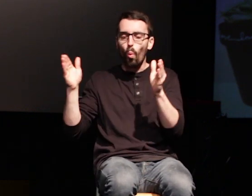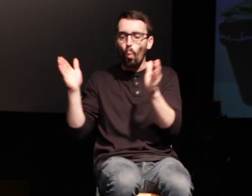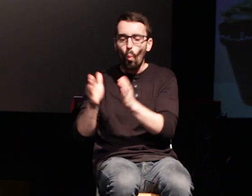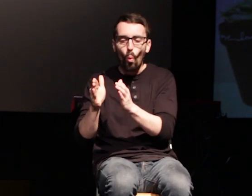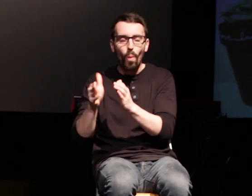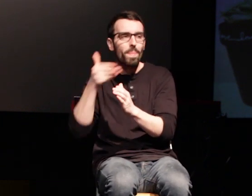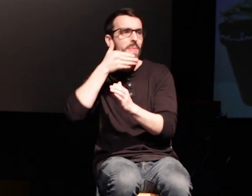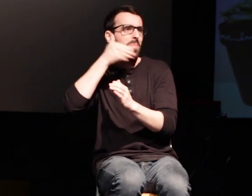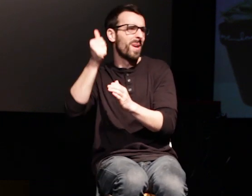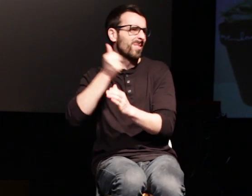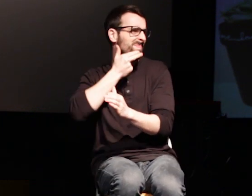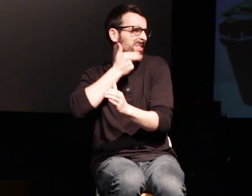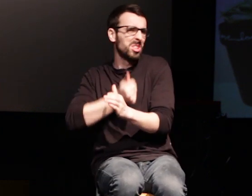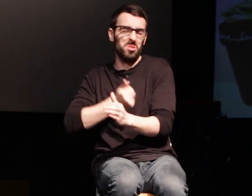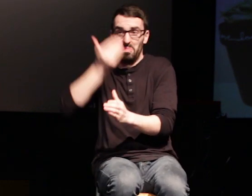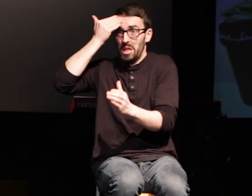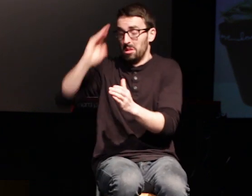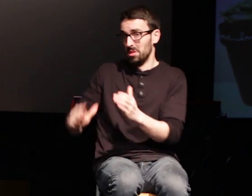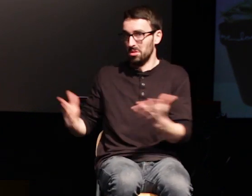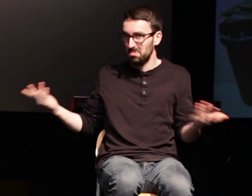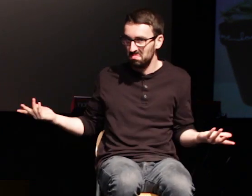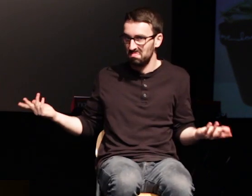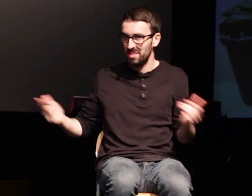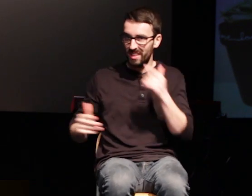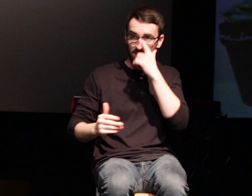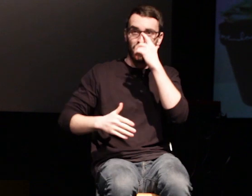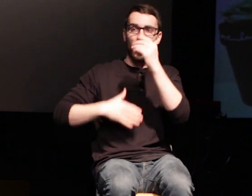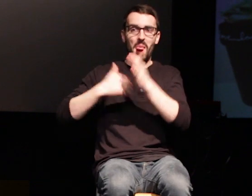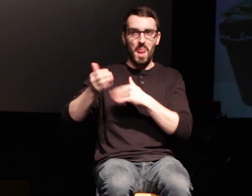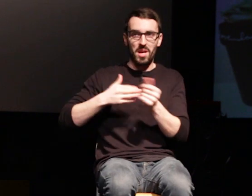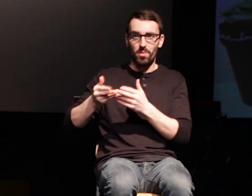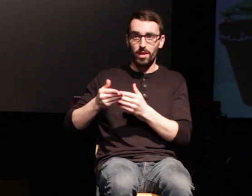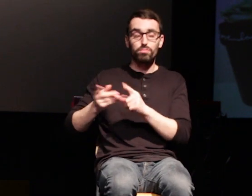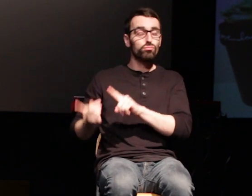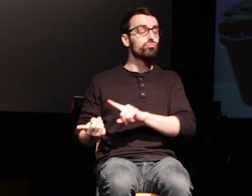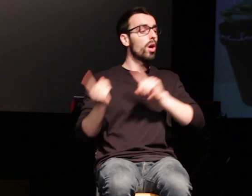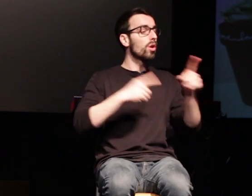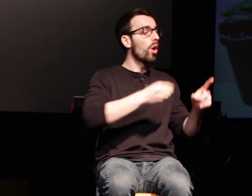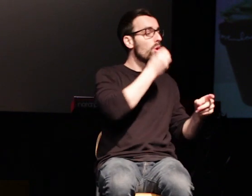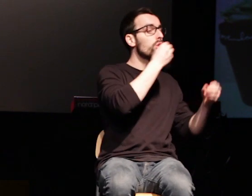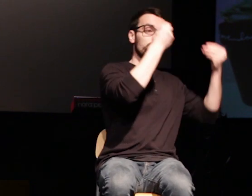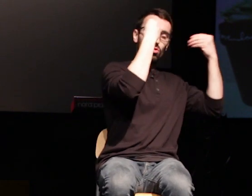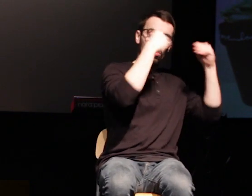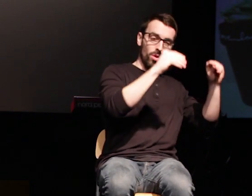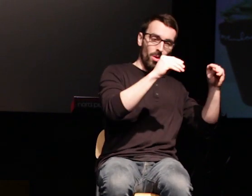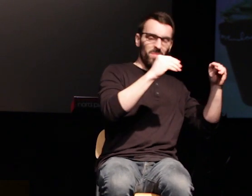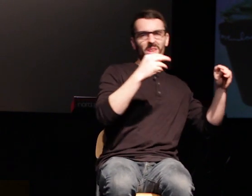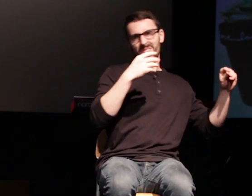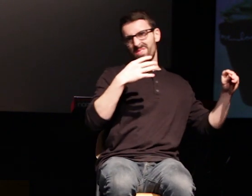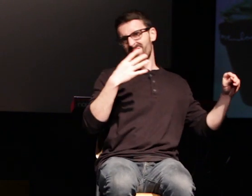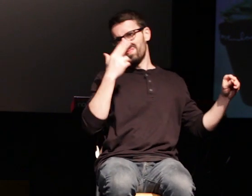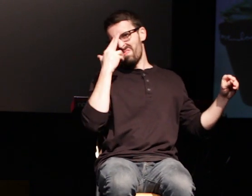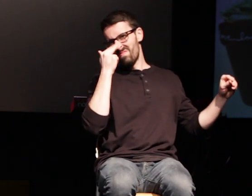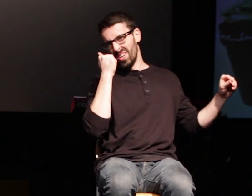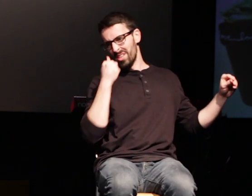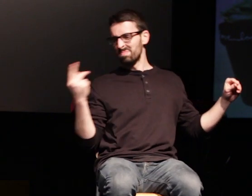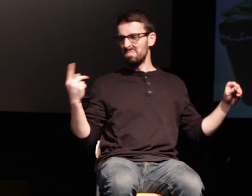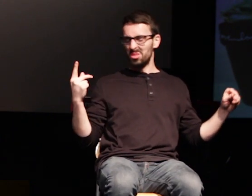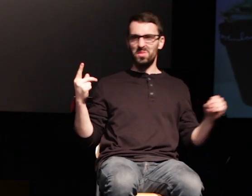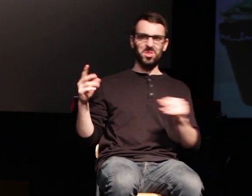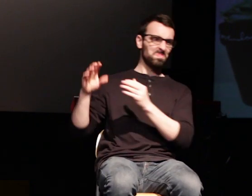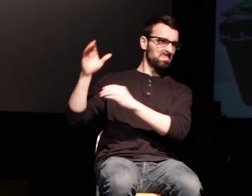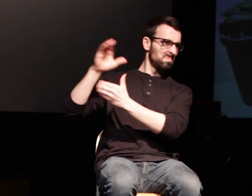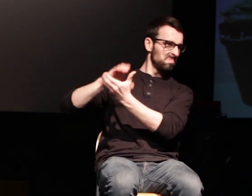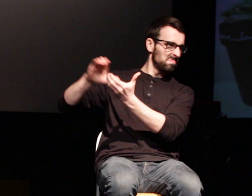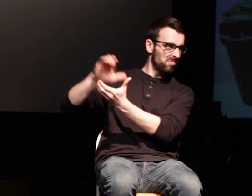the cuter? I don't know. So whatever. So I go to the store, and here's what's funny about our relationship or our marriage. She